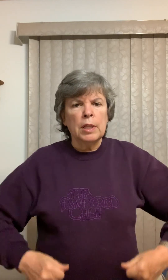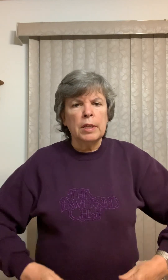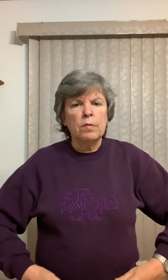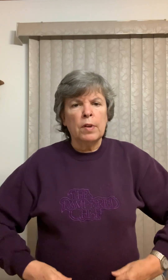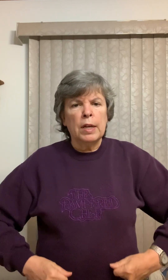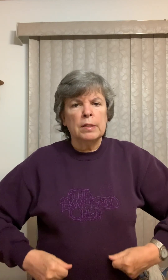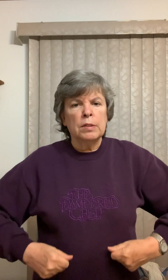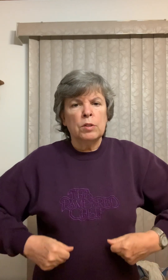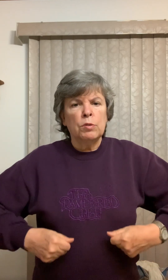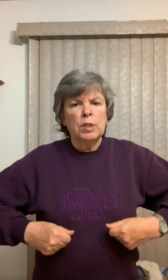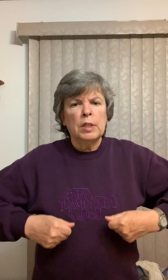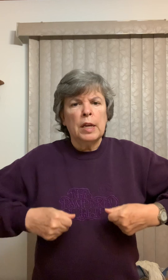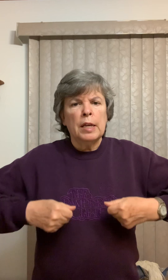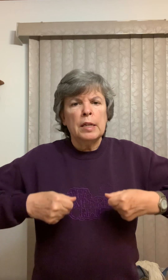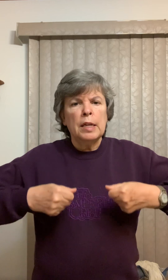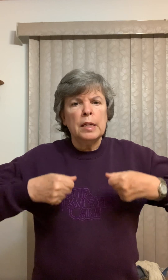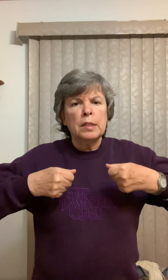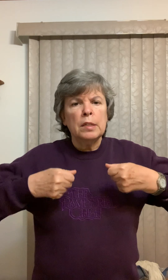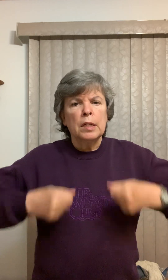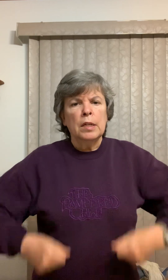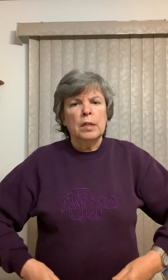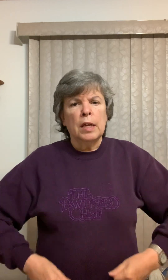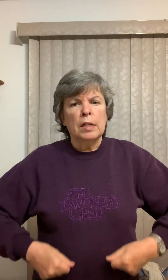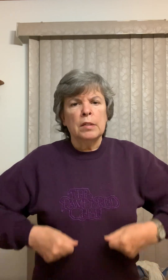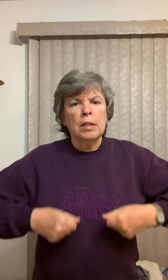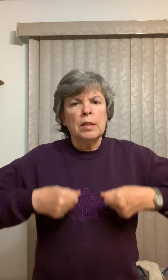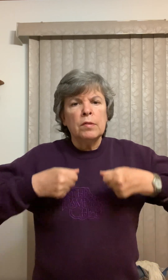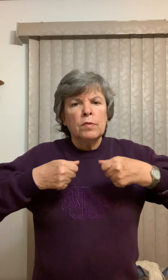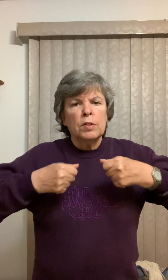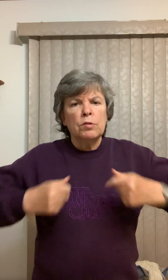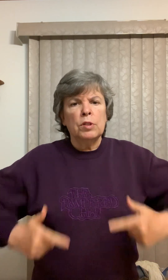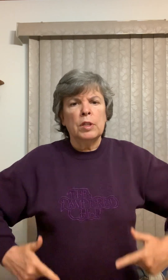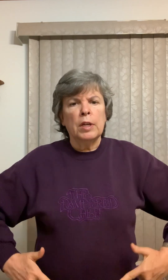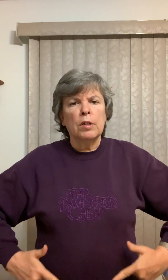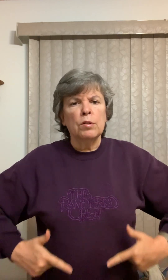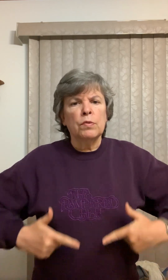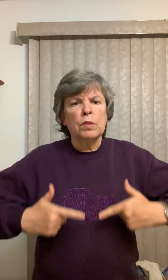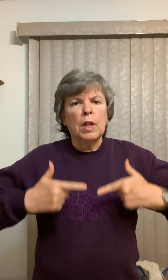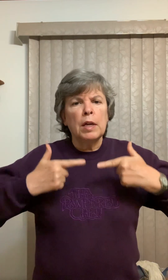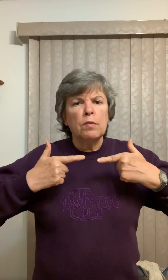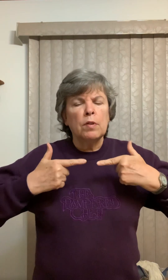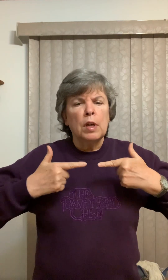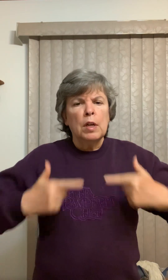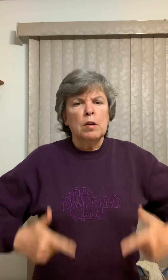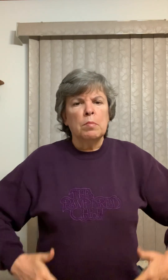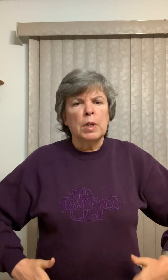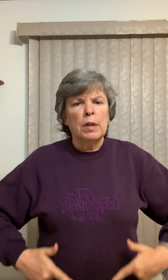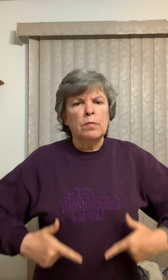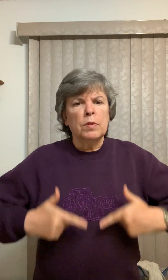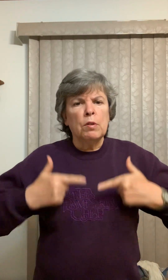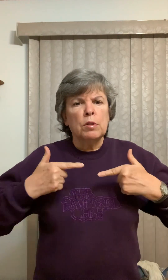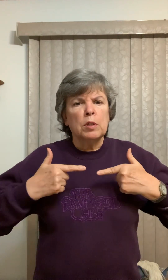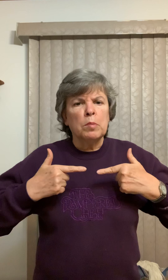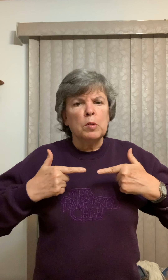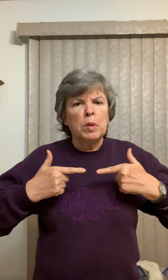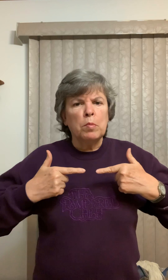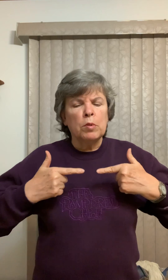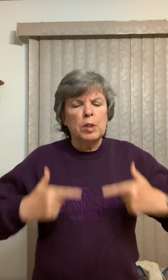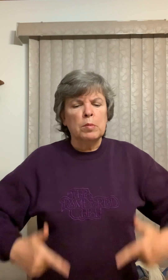live as using the A hand, as live, and using the L's for life, but I've noticed that most people seem to just